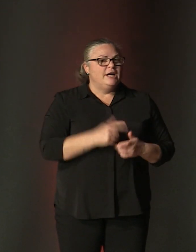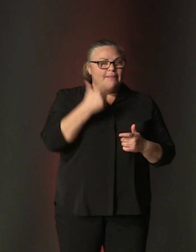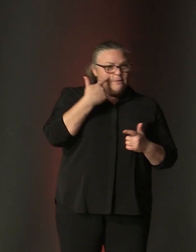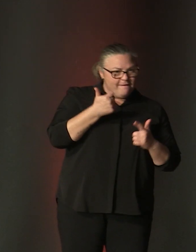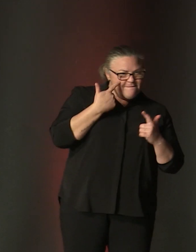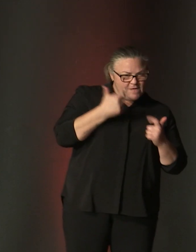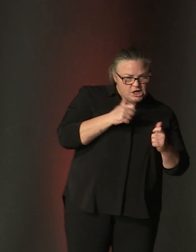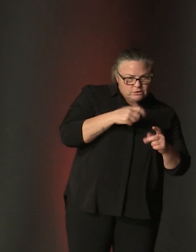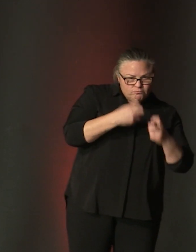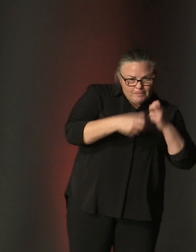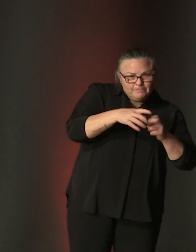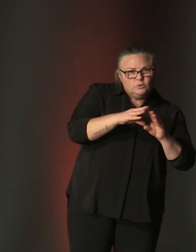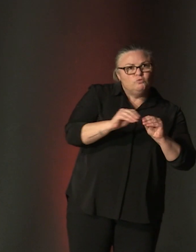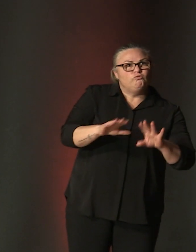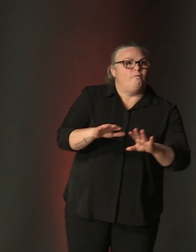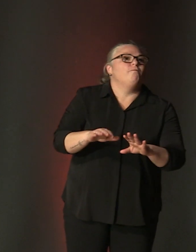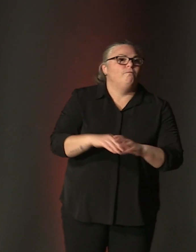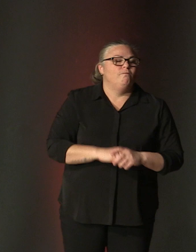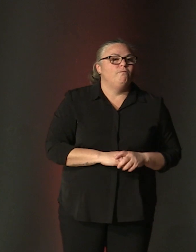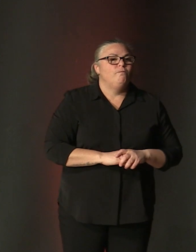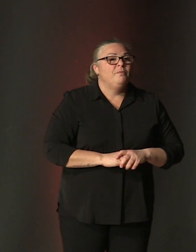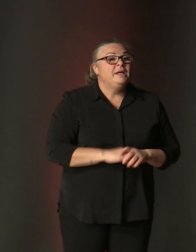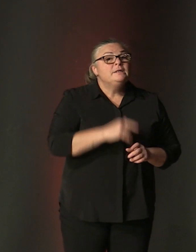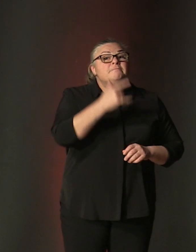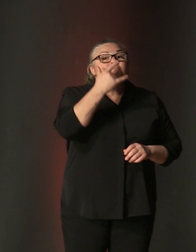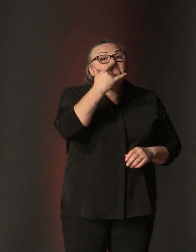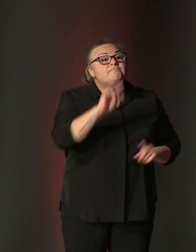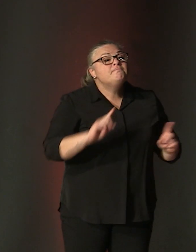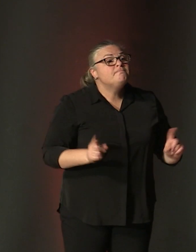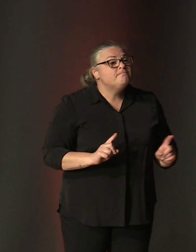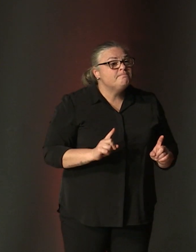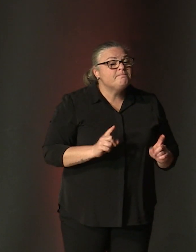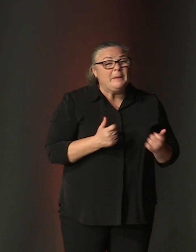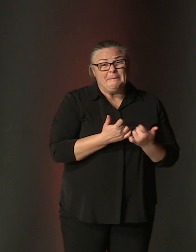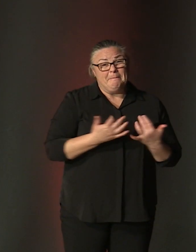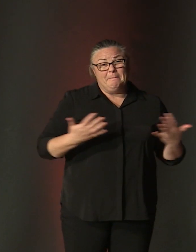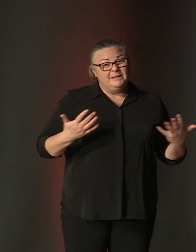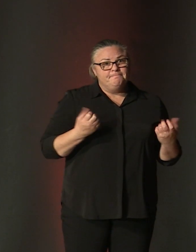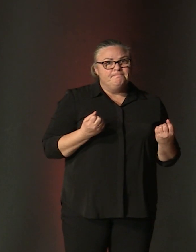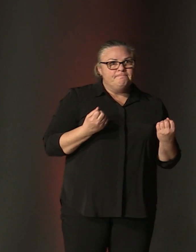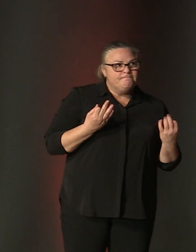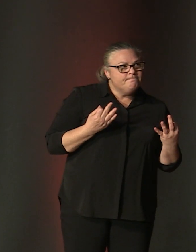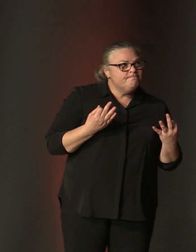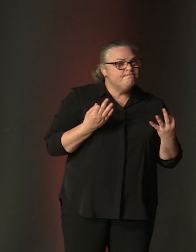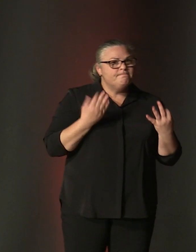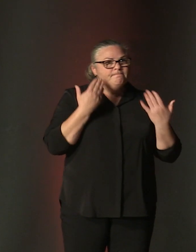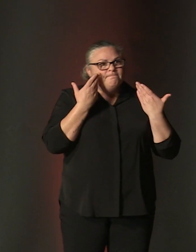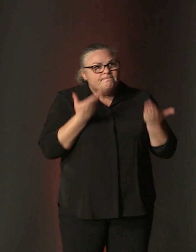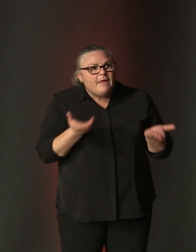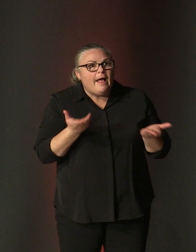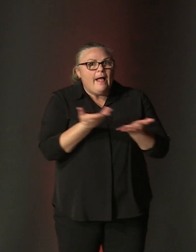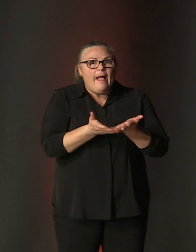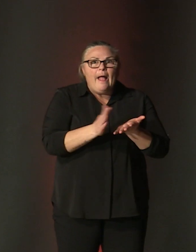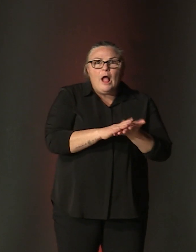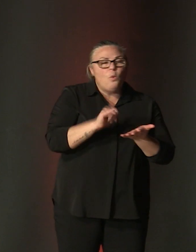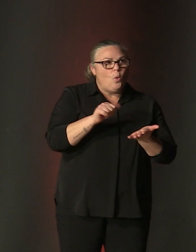issues directly. It's just that, unfortunately, a lot of them don't have the capacity or the resources to